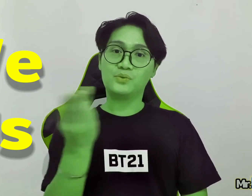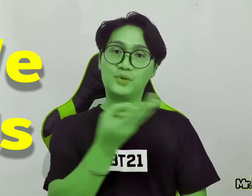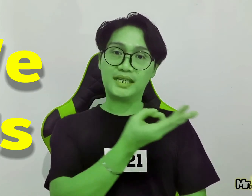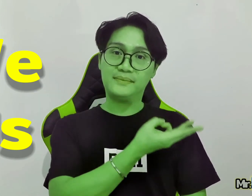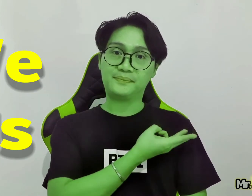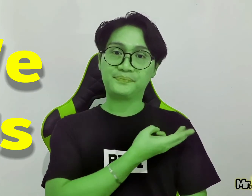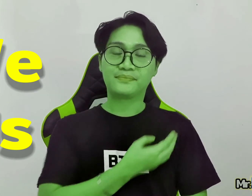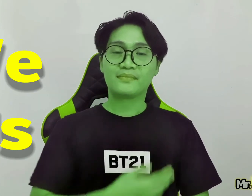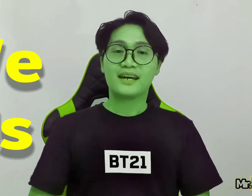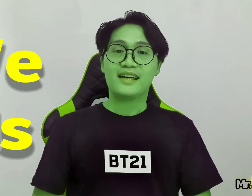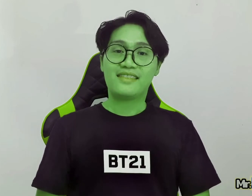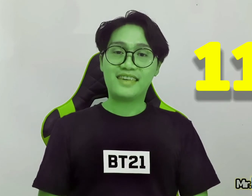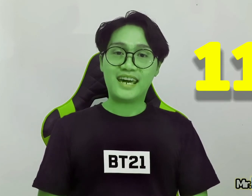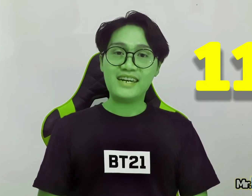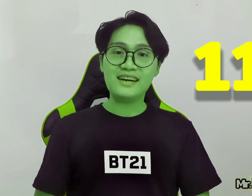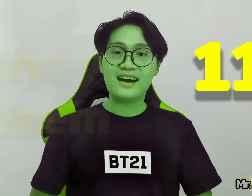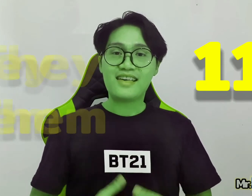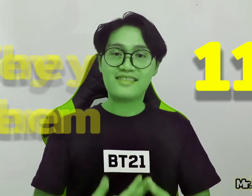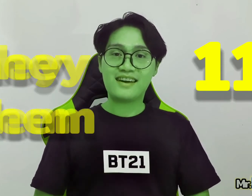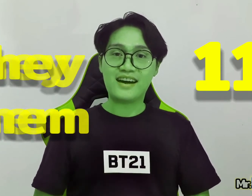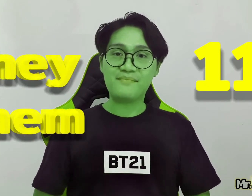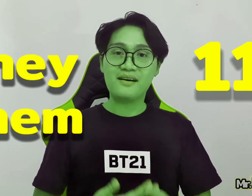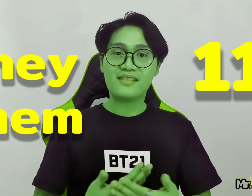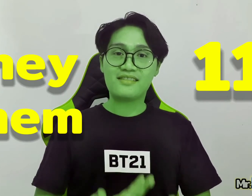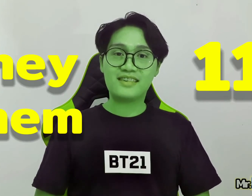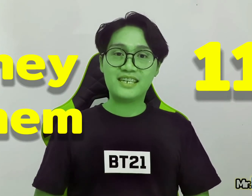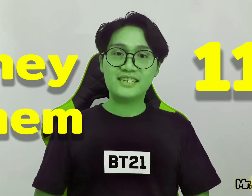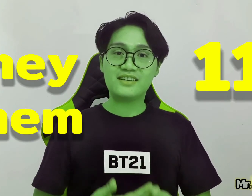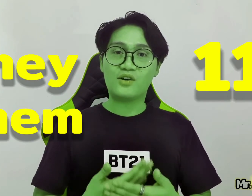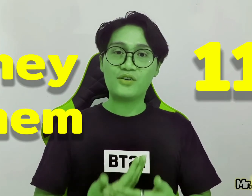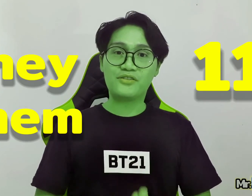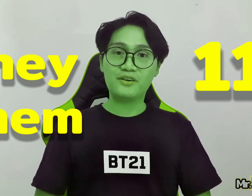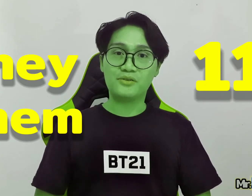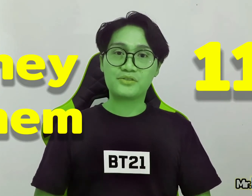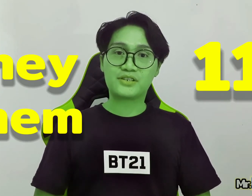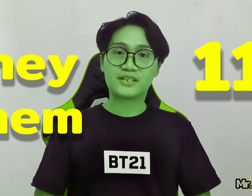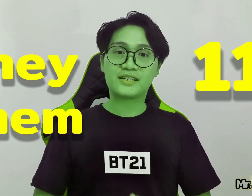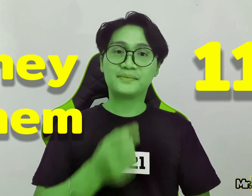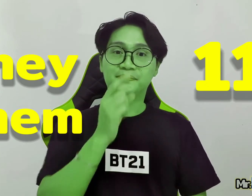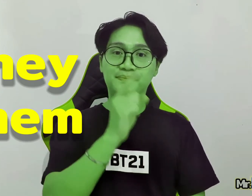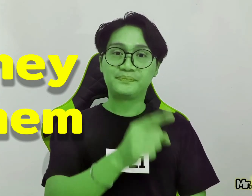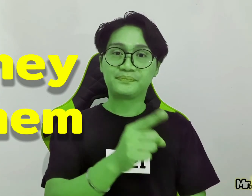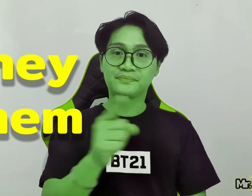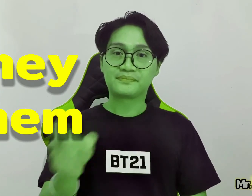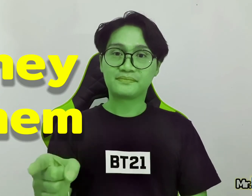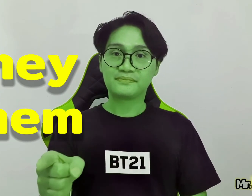we. They, them, these, or those.